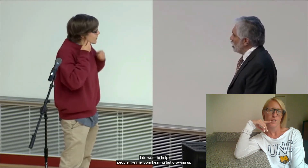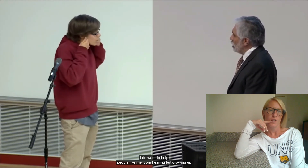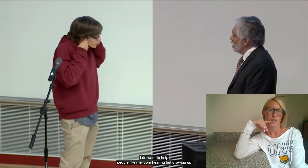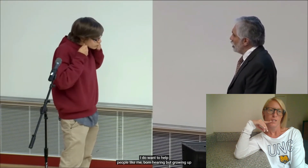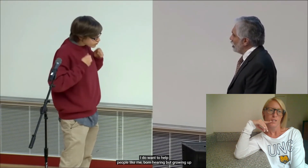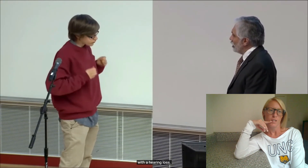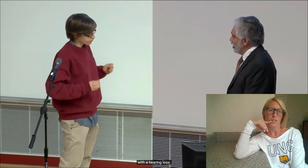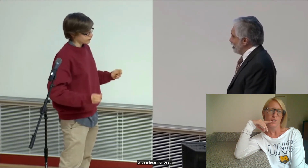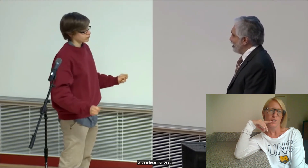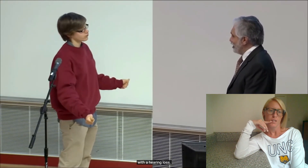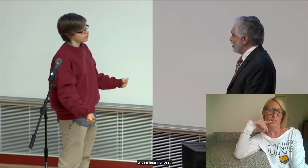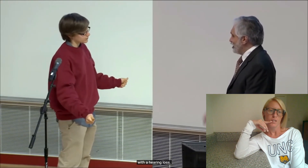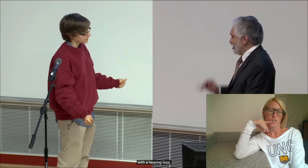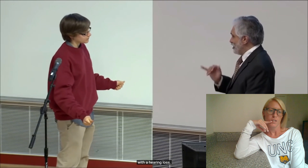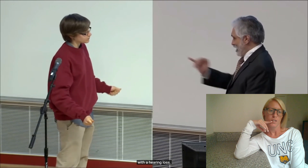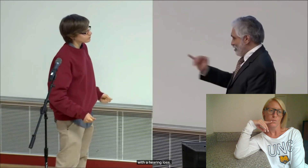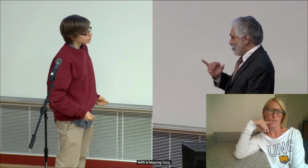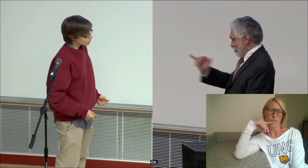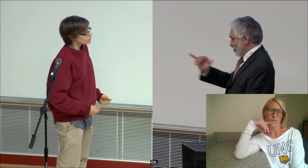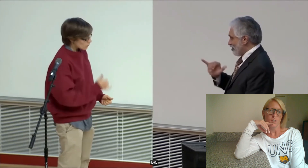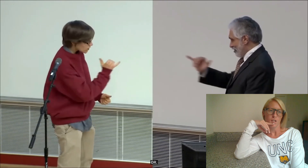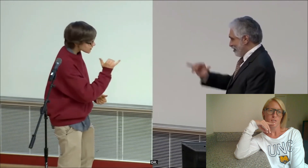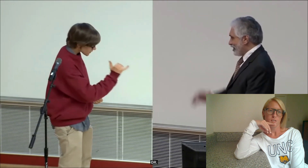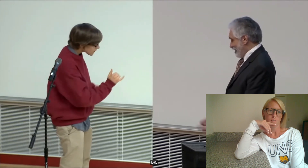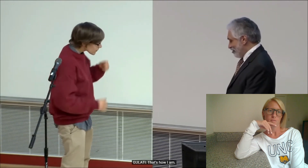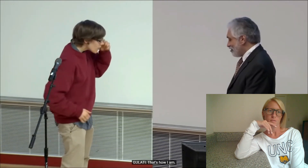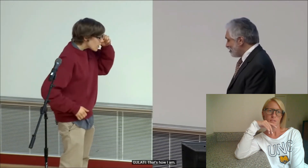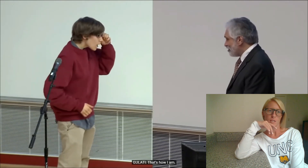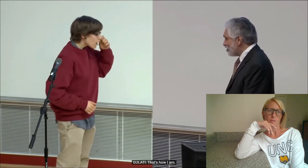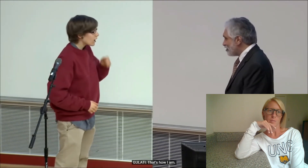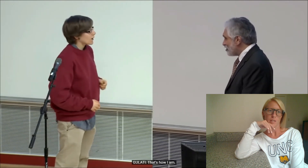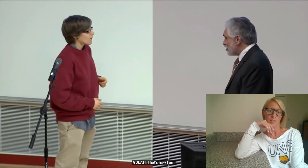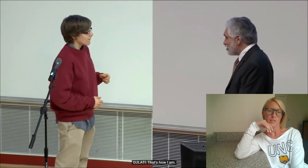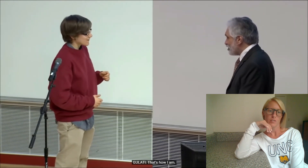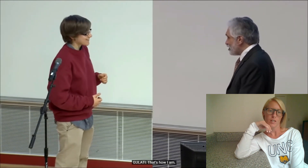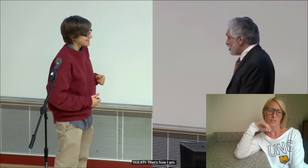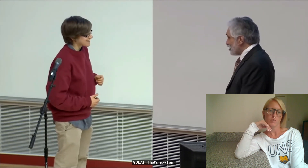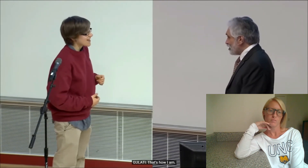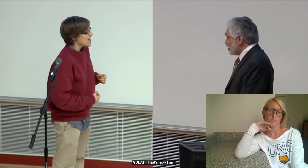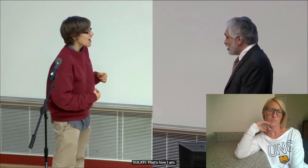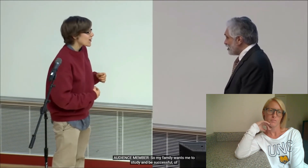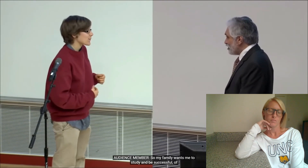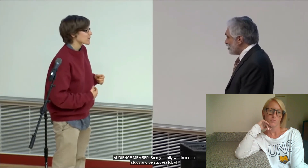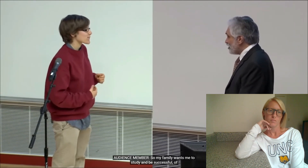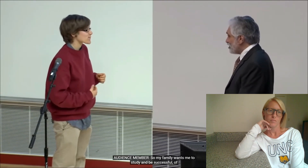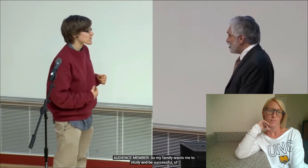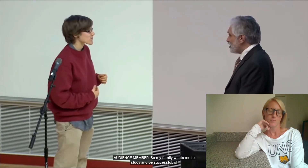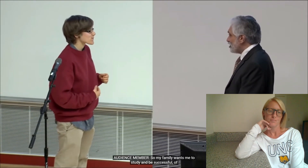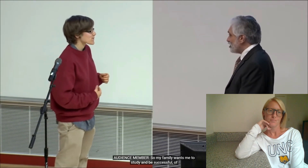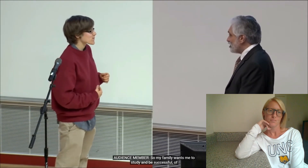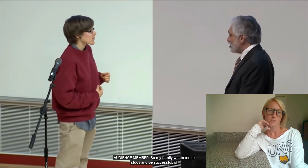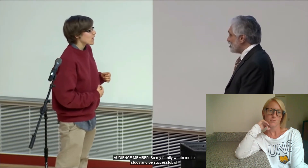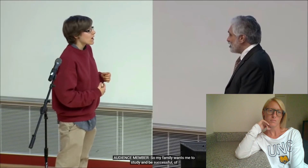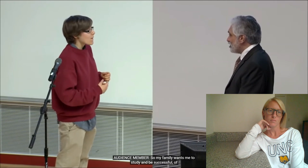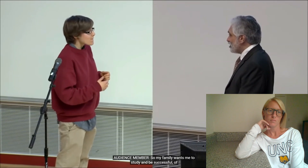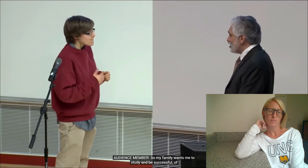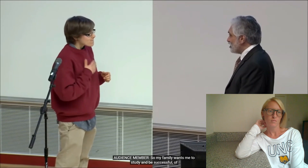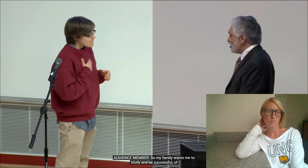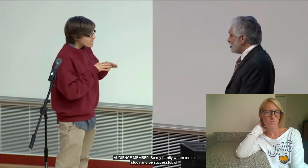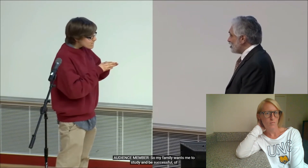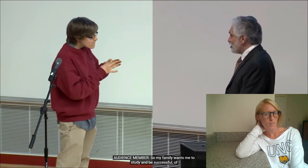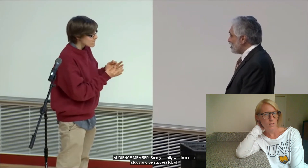but growing up with a hearing loss. That's how I am, says Sanjay.